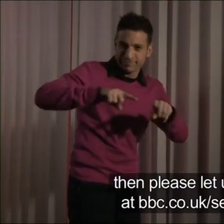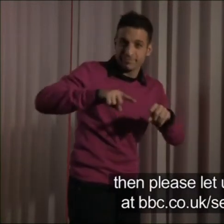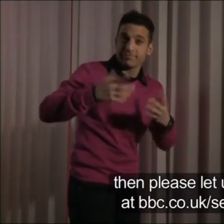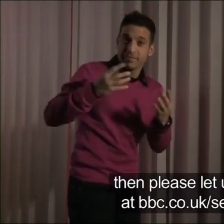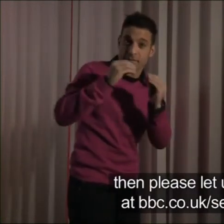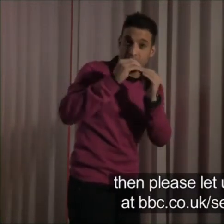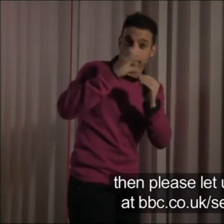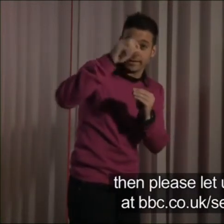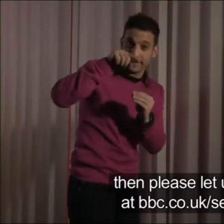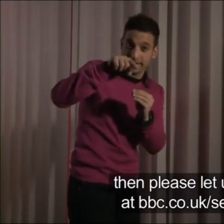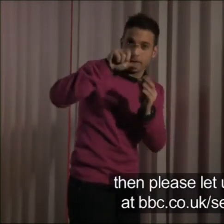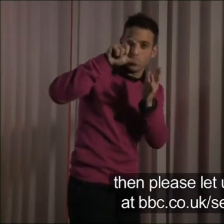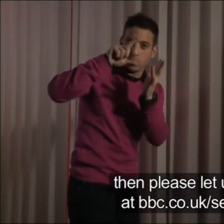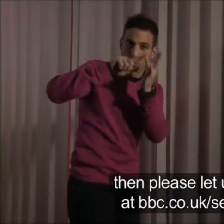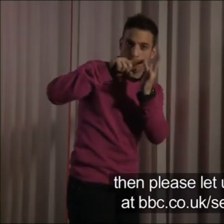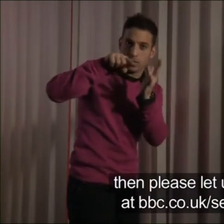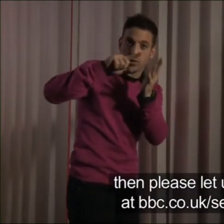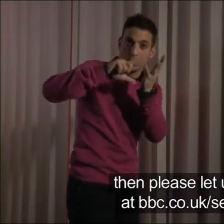let us know at